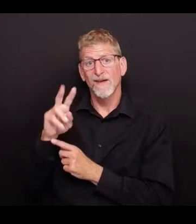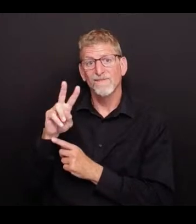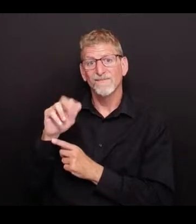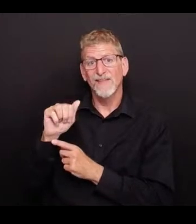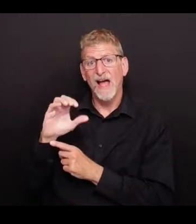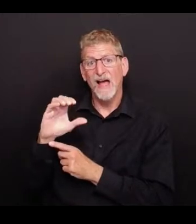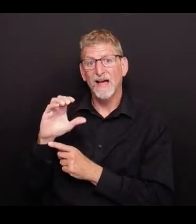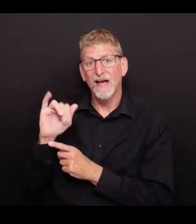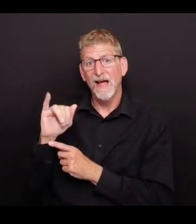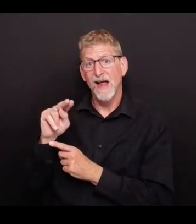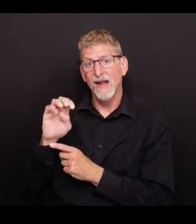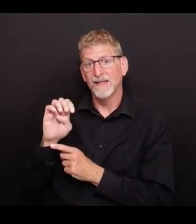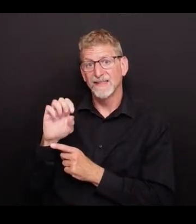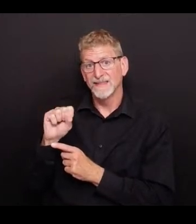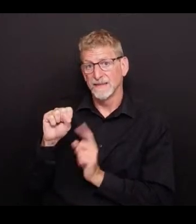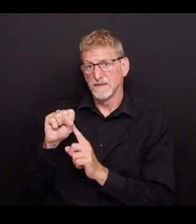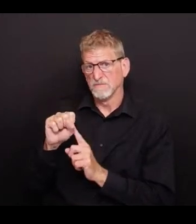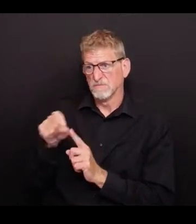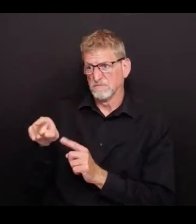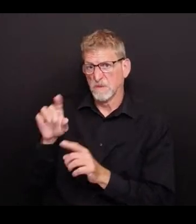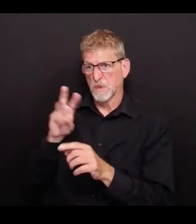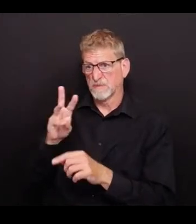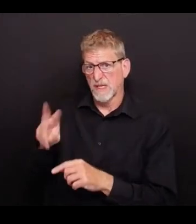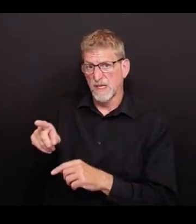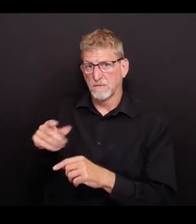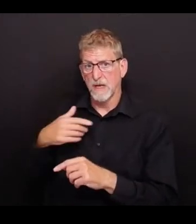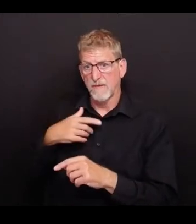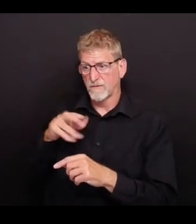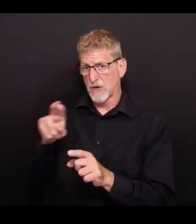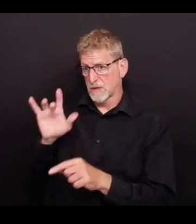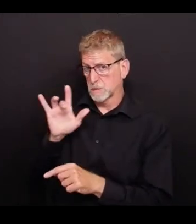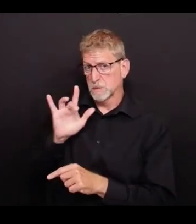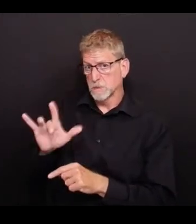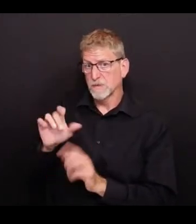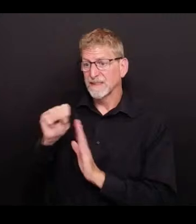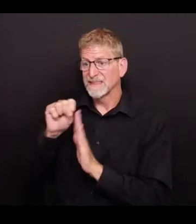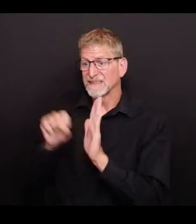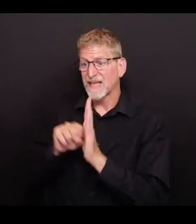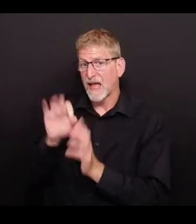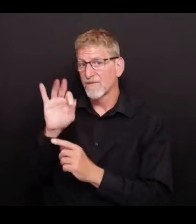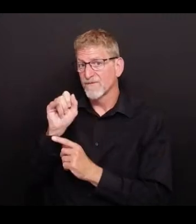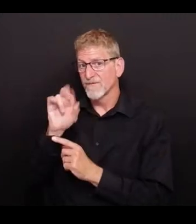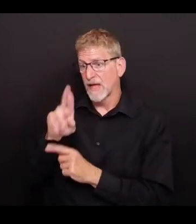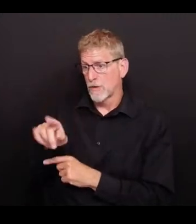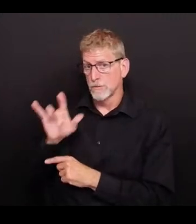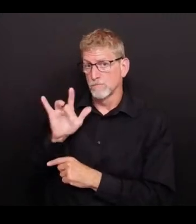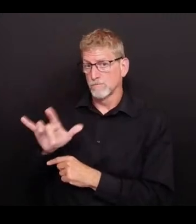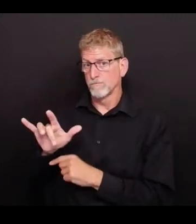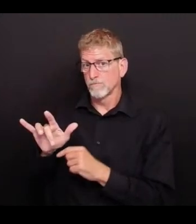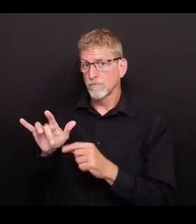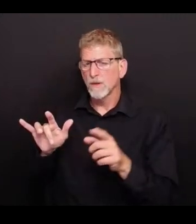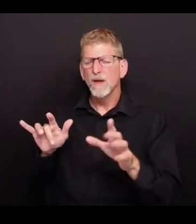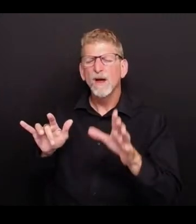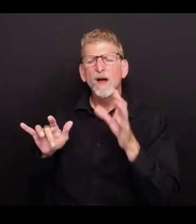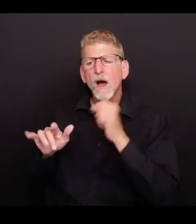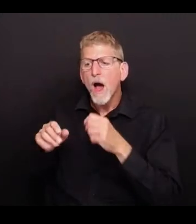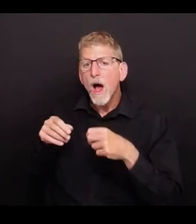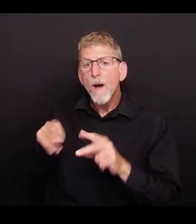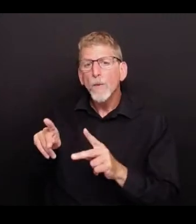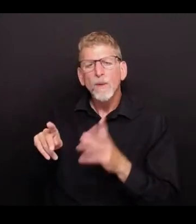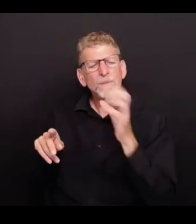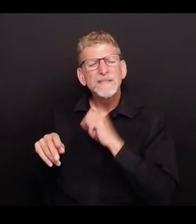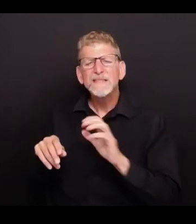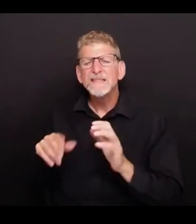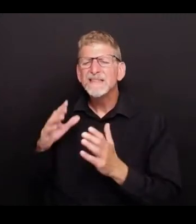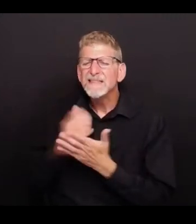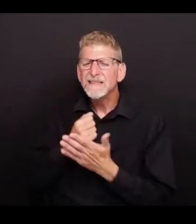mn.gov/COVID-19/vaccine and click on the State Fair vaccination box. Don't miss the opportunity to get vaccinated before